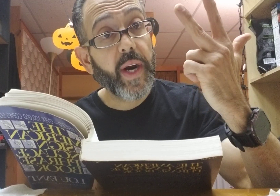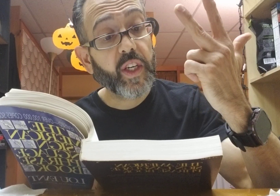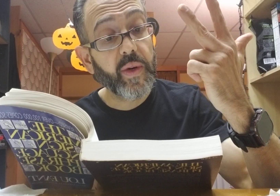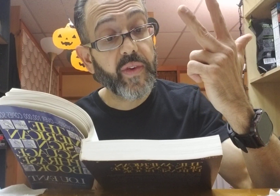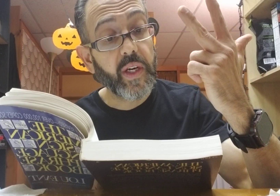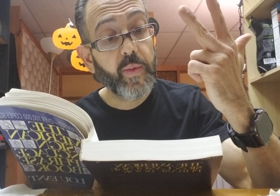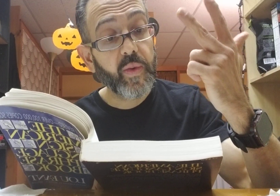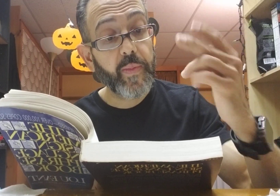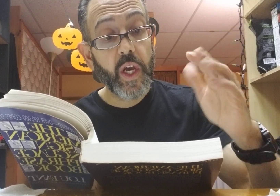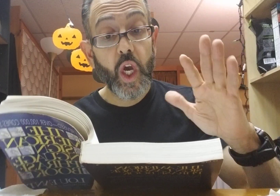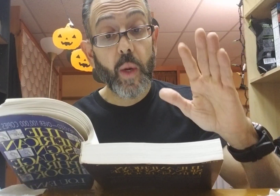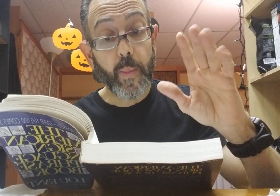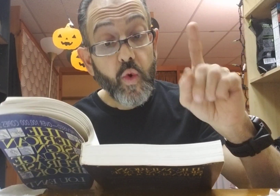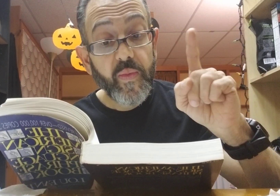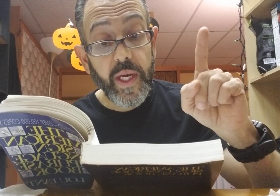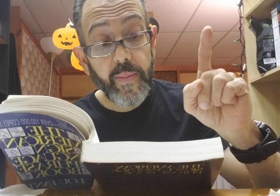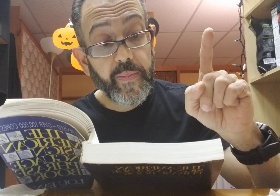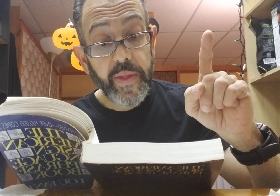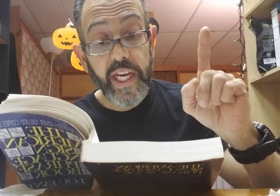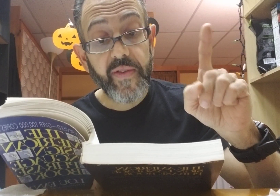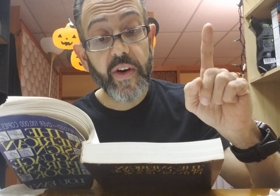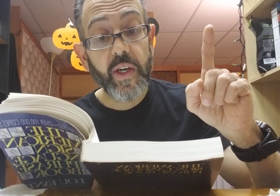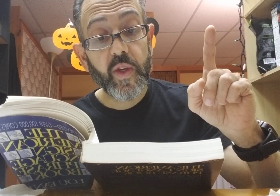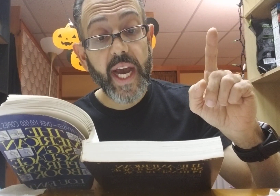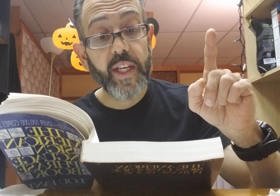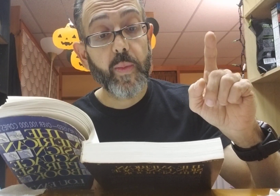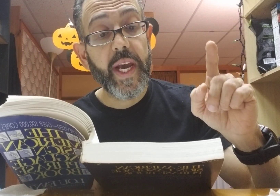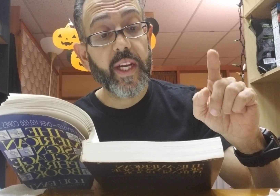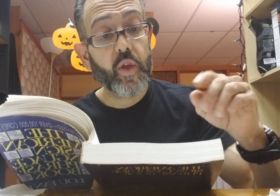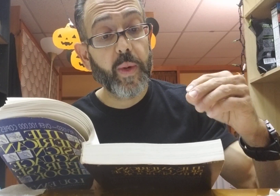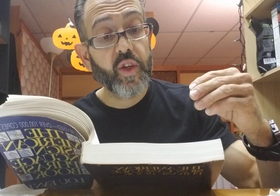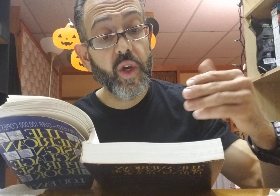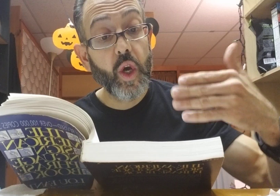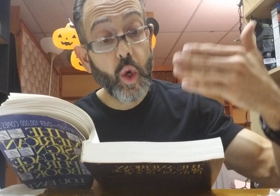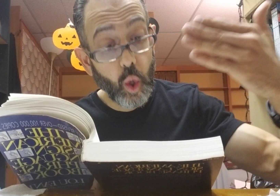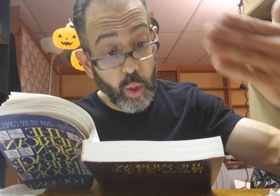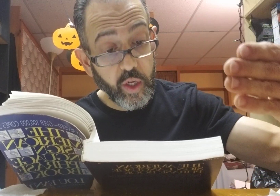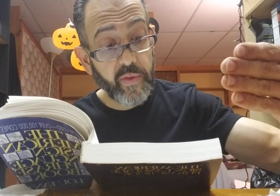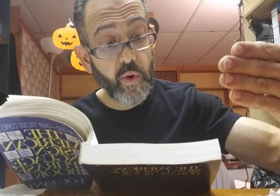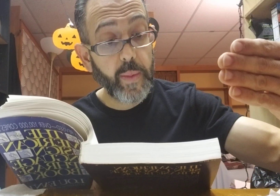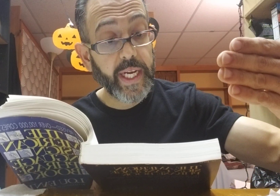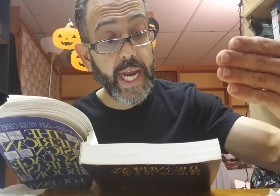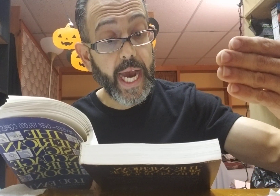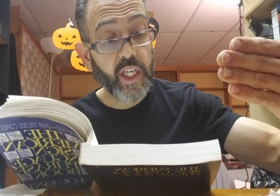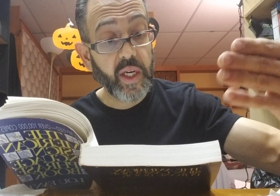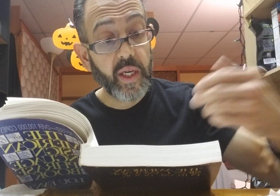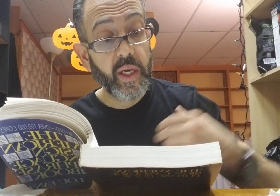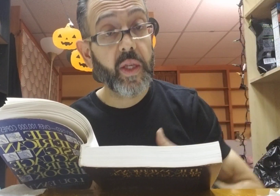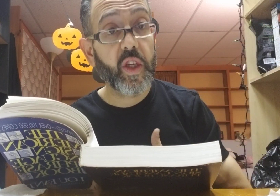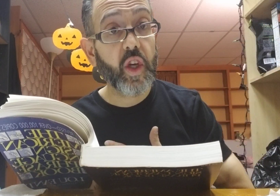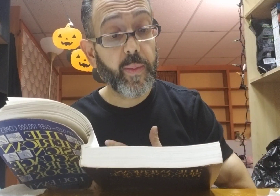multi-directional verbs. Movement in verb signs may express who is performing an action, the